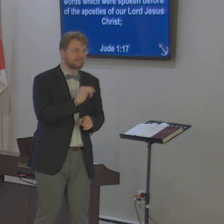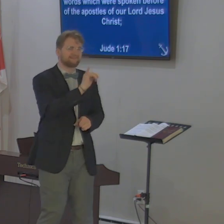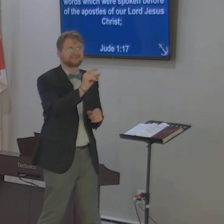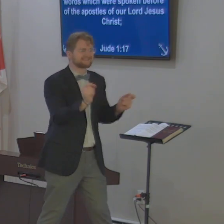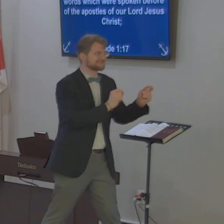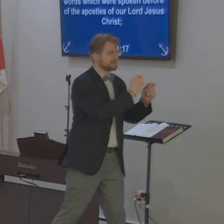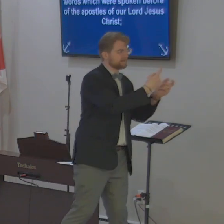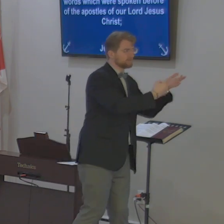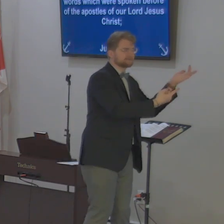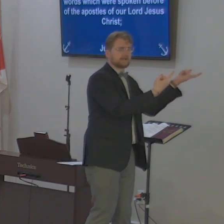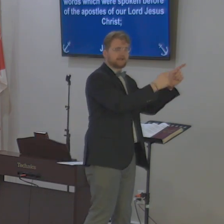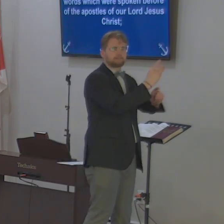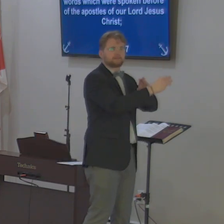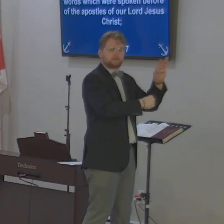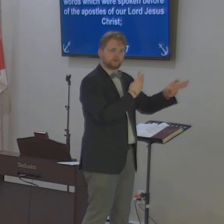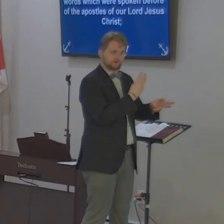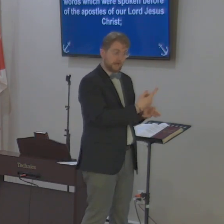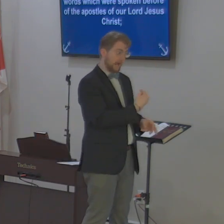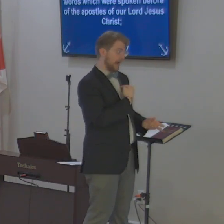to be quite honest with you.